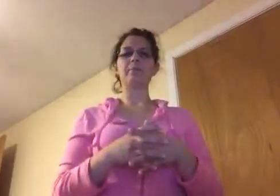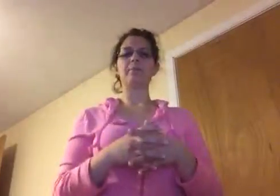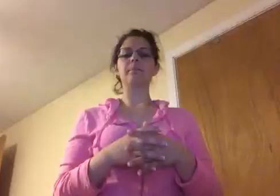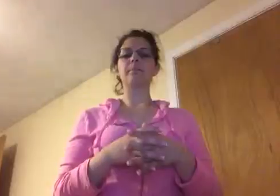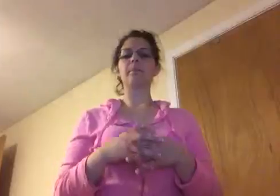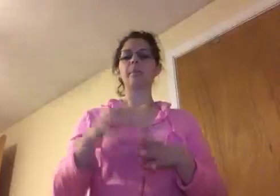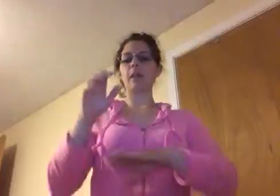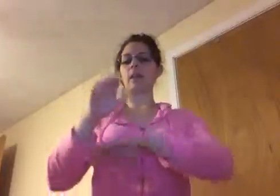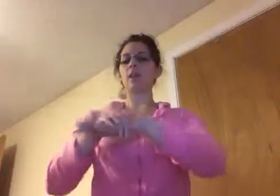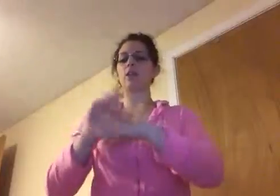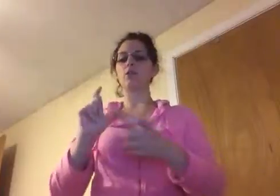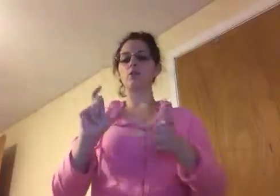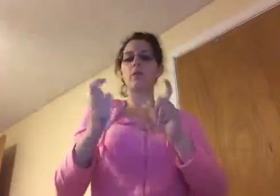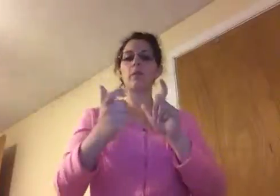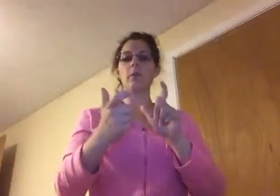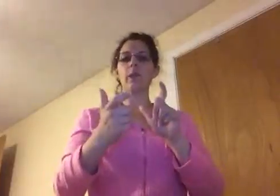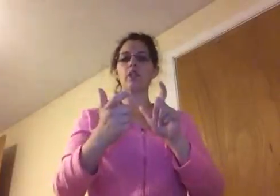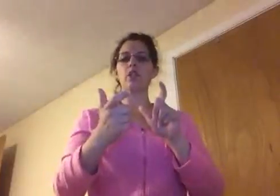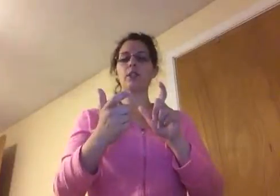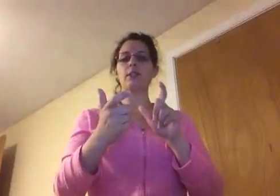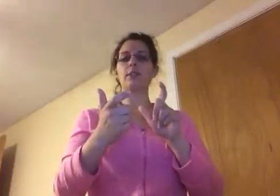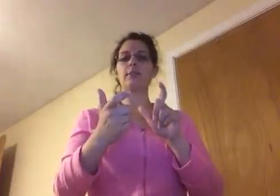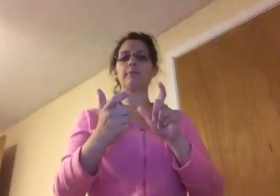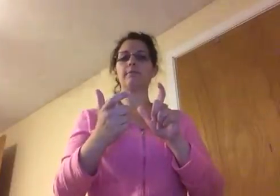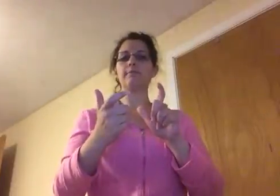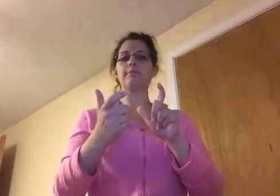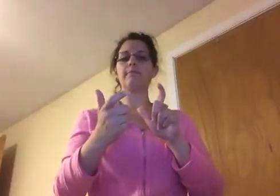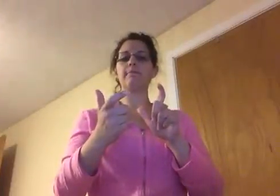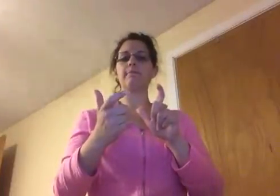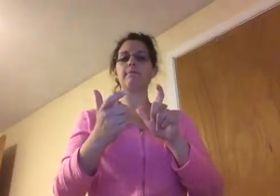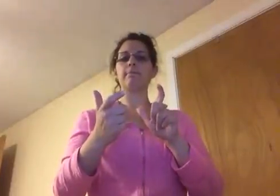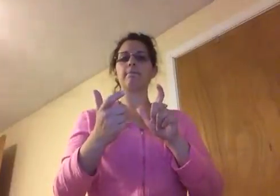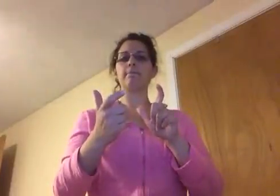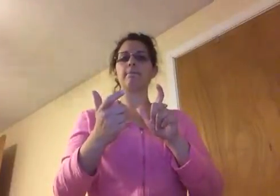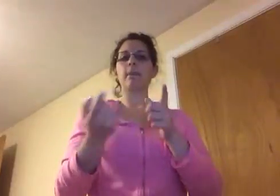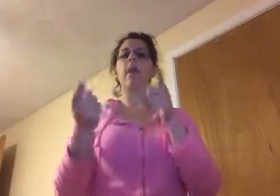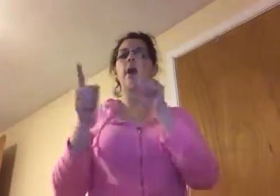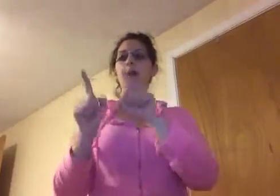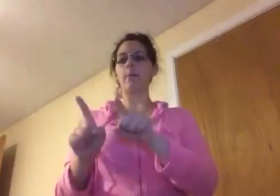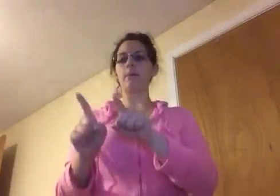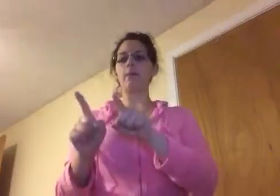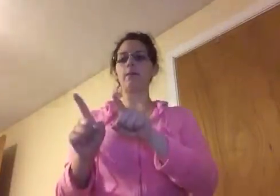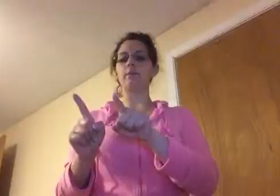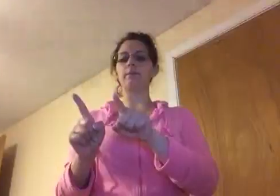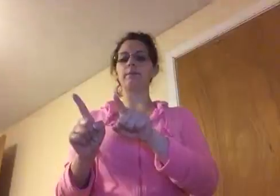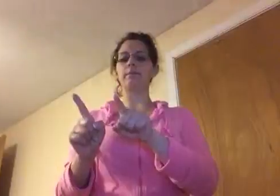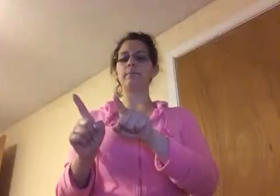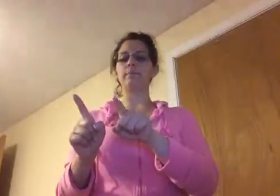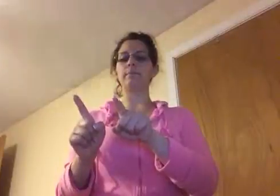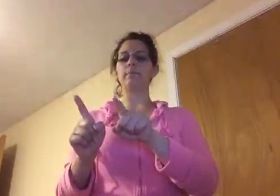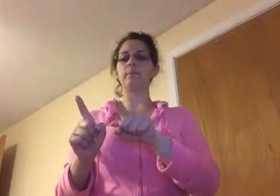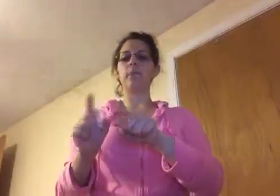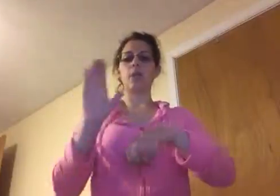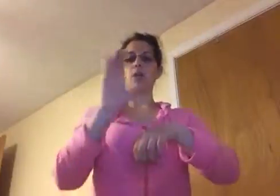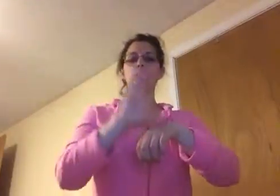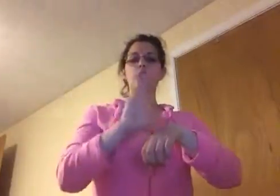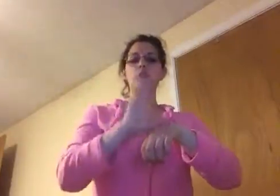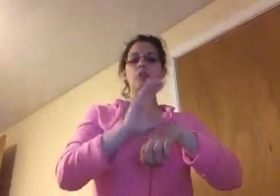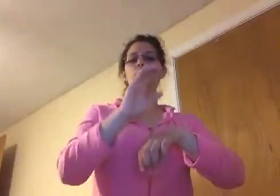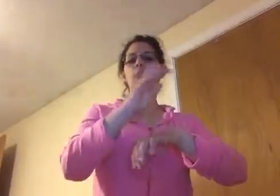English Reformation caused the creation, or led to the creation, of the English Church, the Church of England. Okay, and the people